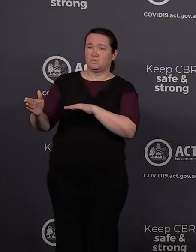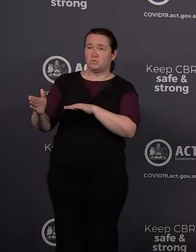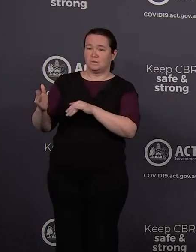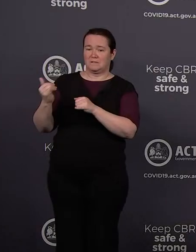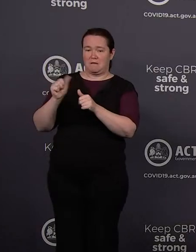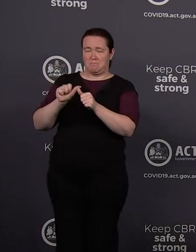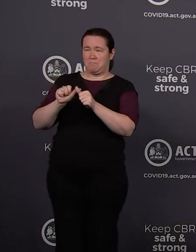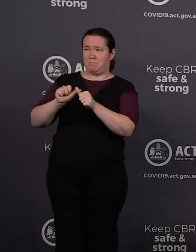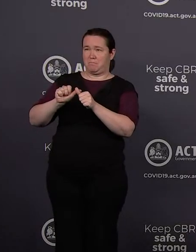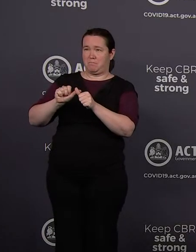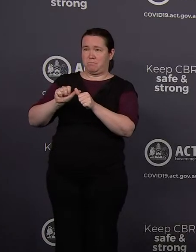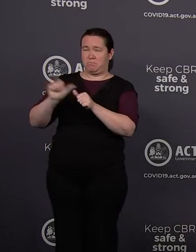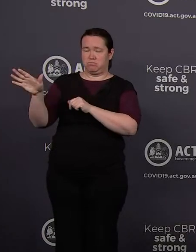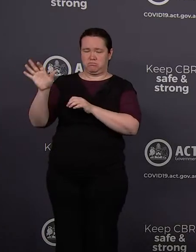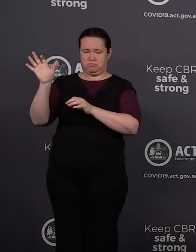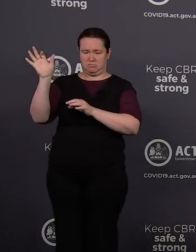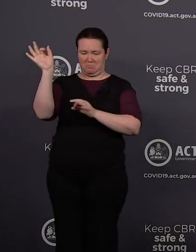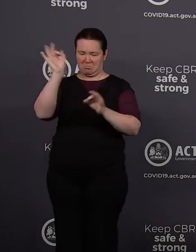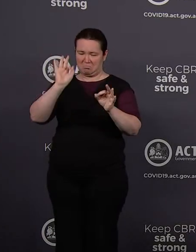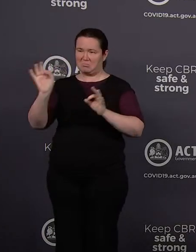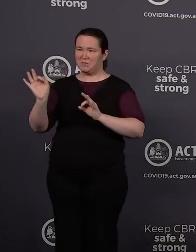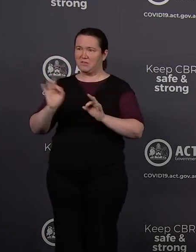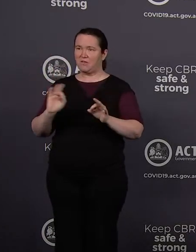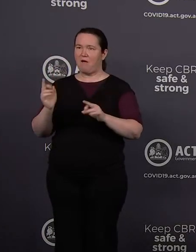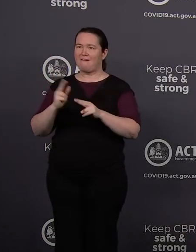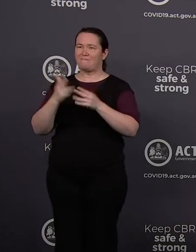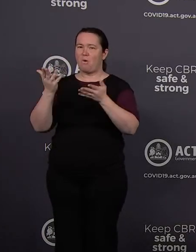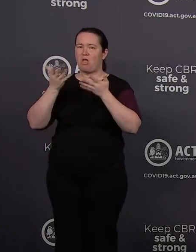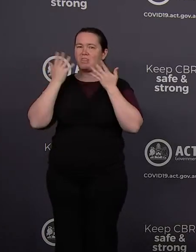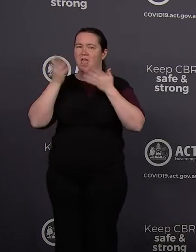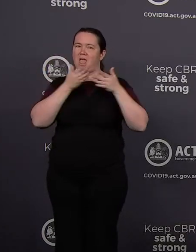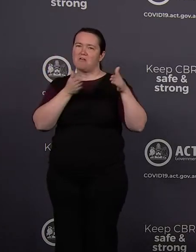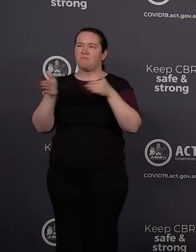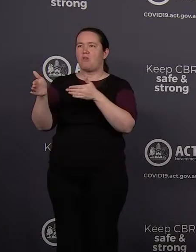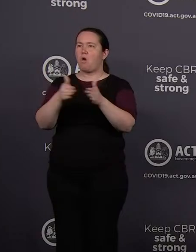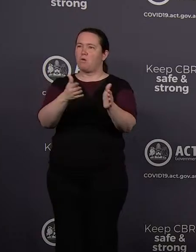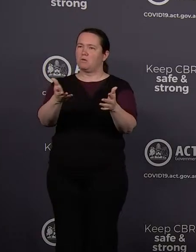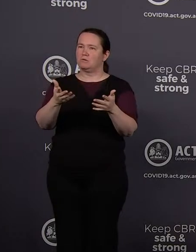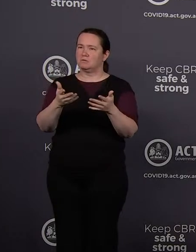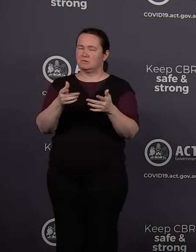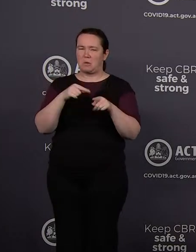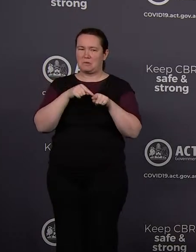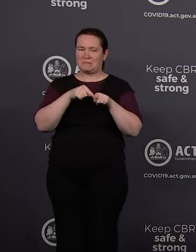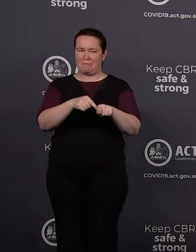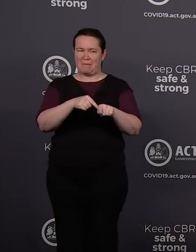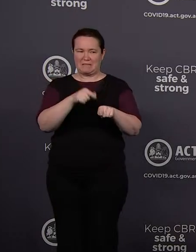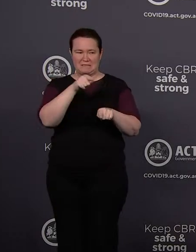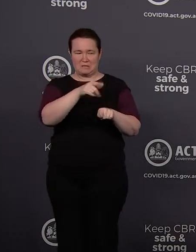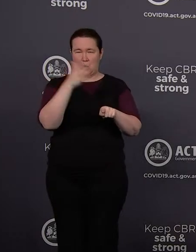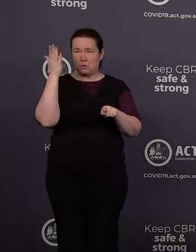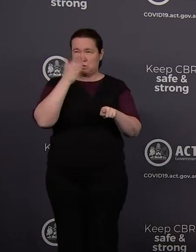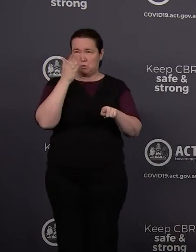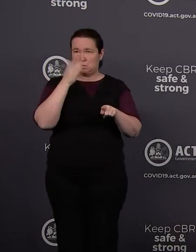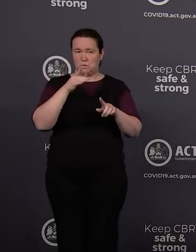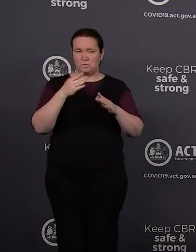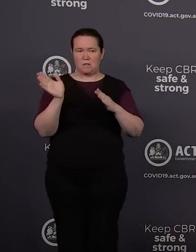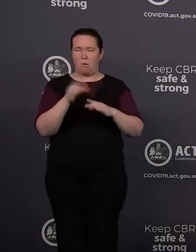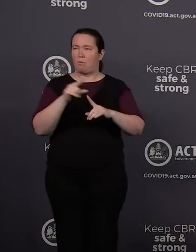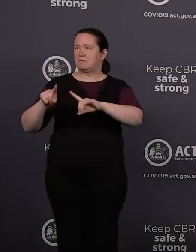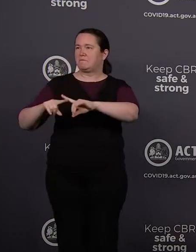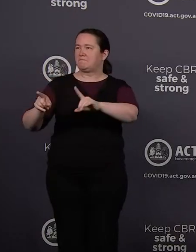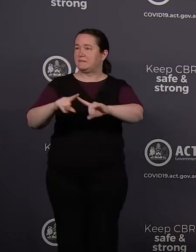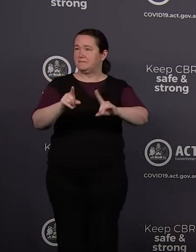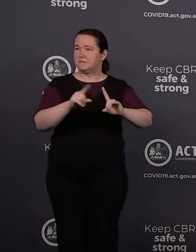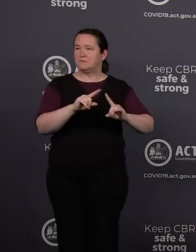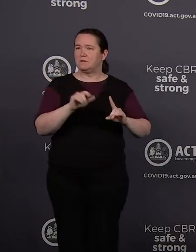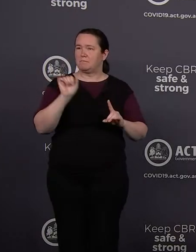very excellently designed ventilation systems. So it really does depend on the school setting But yes,